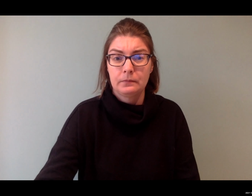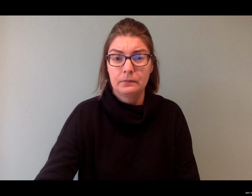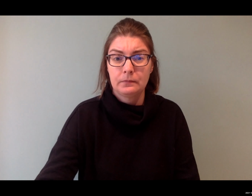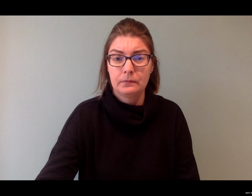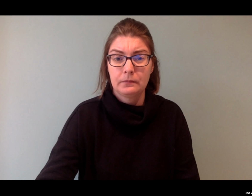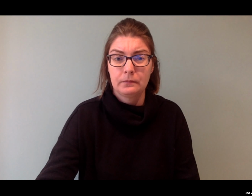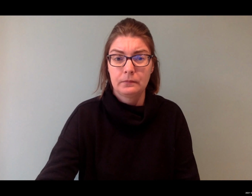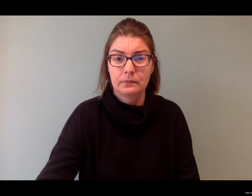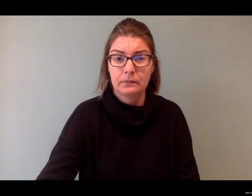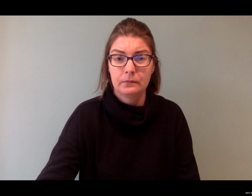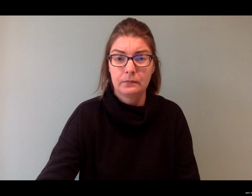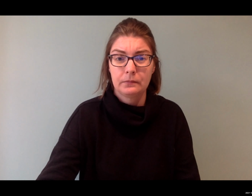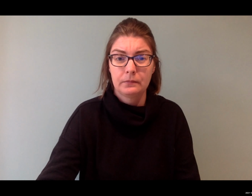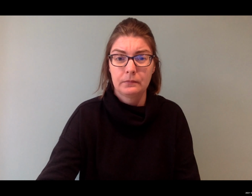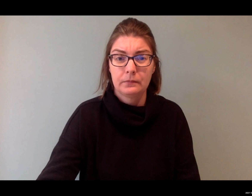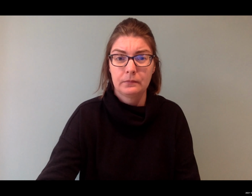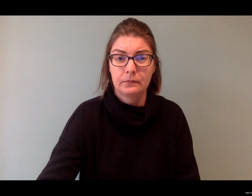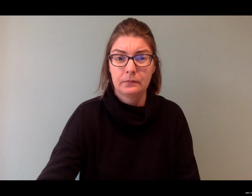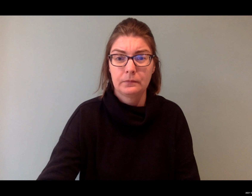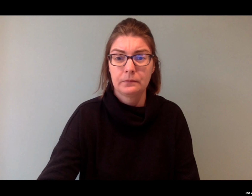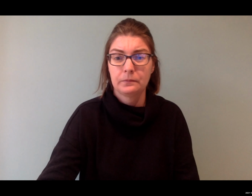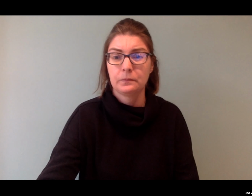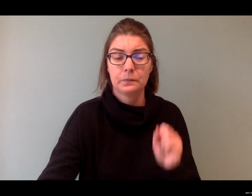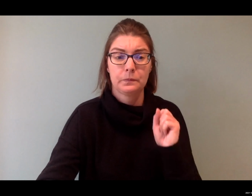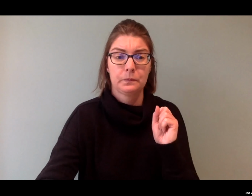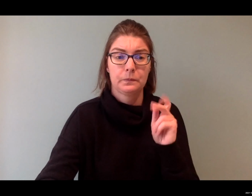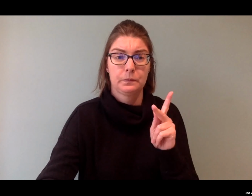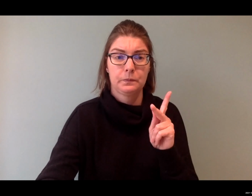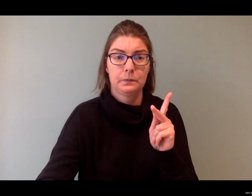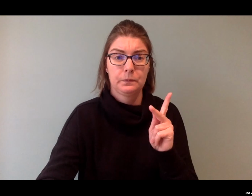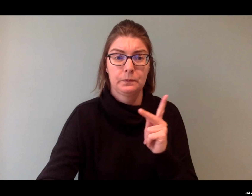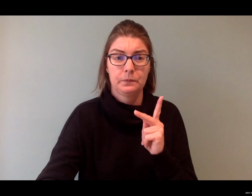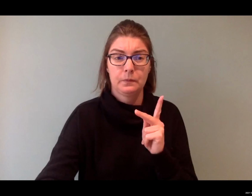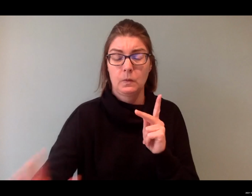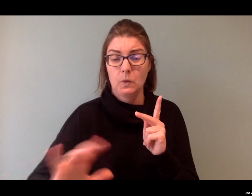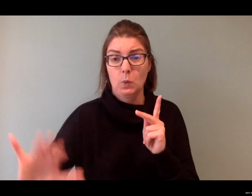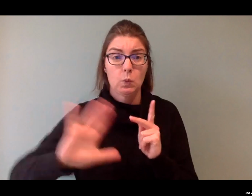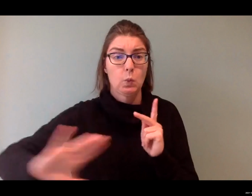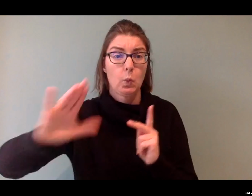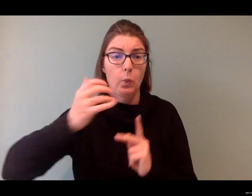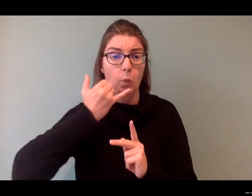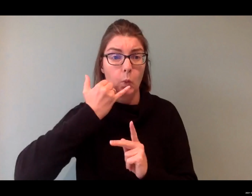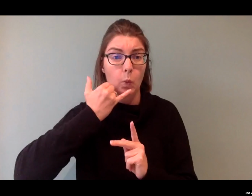Okay. So, on everyone's phone,